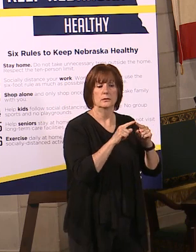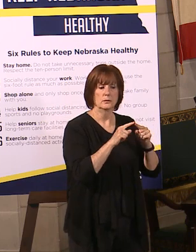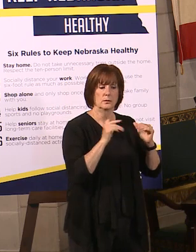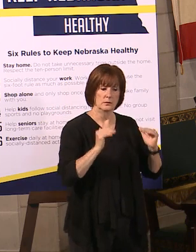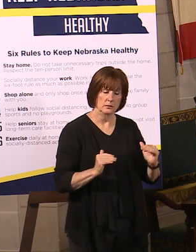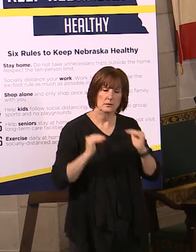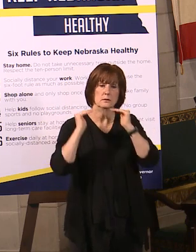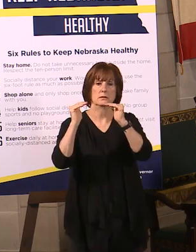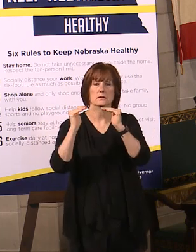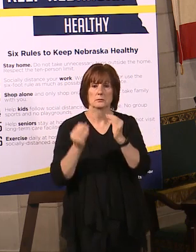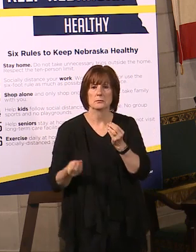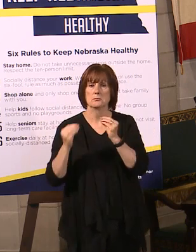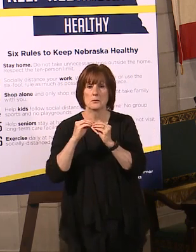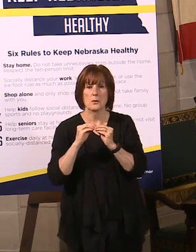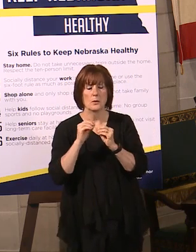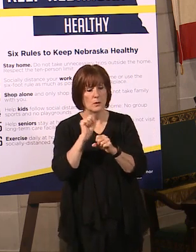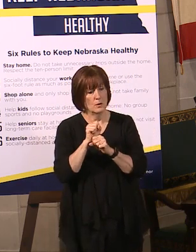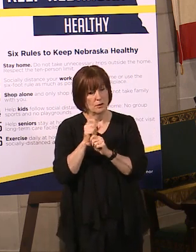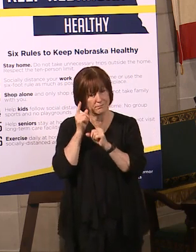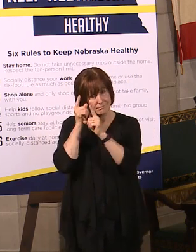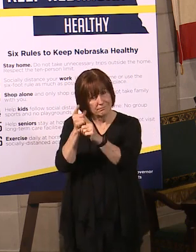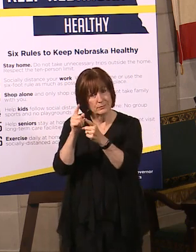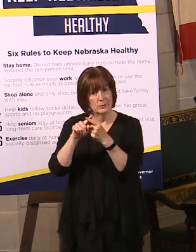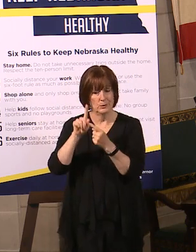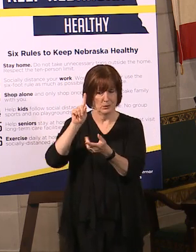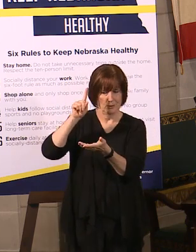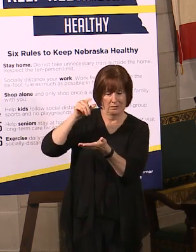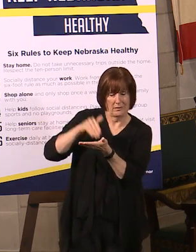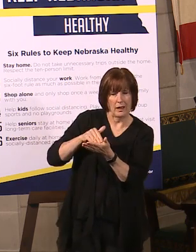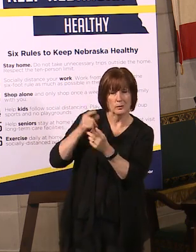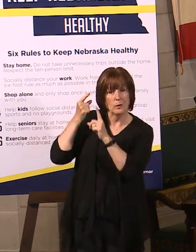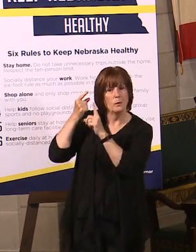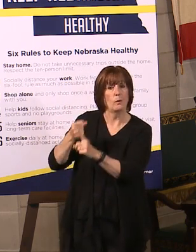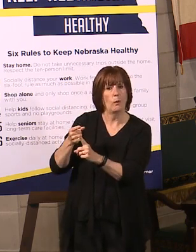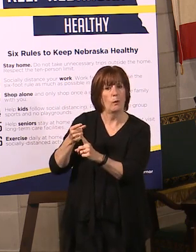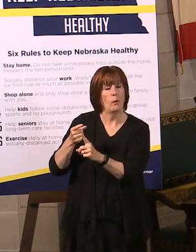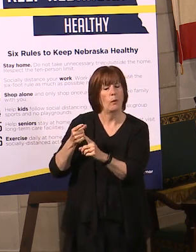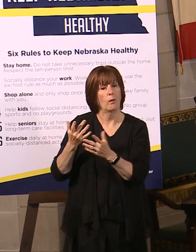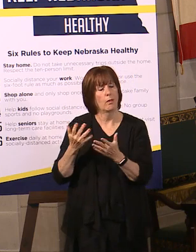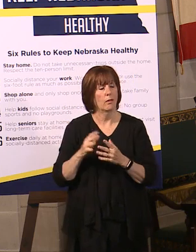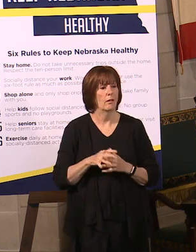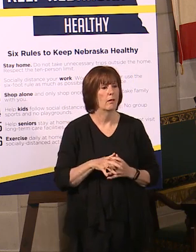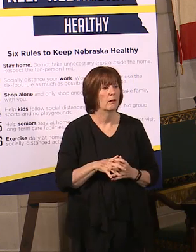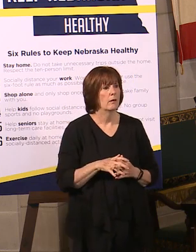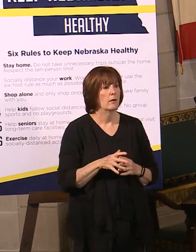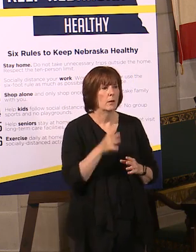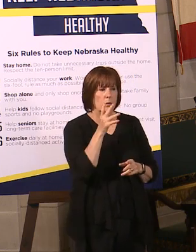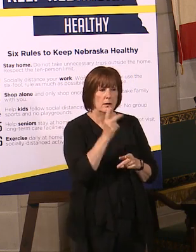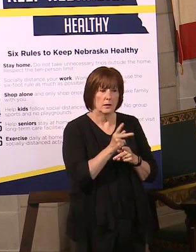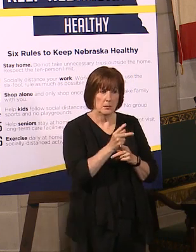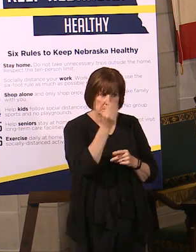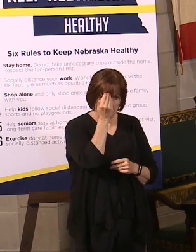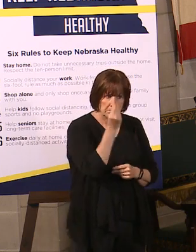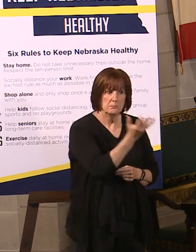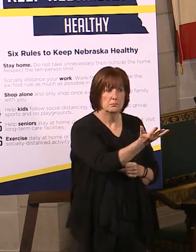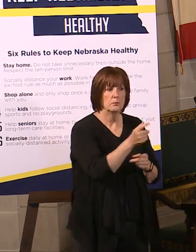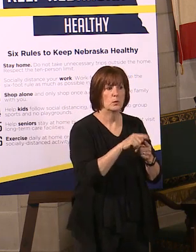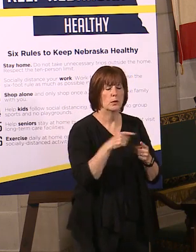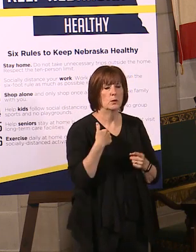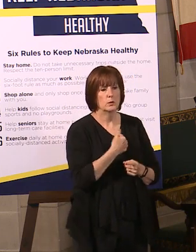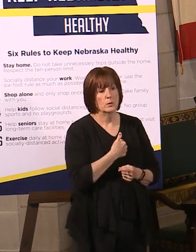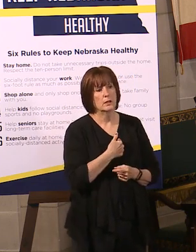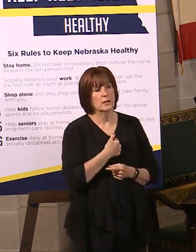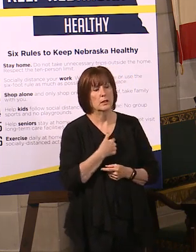up. So we're working toward that goal of 1,000. We're getting a good ways there right now, and we'll certainly keep you updated as we bring on